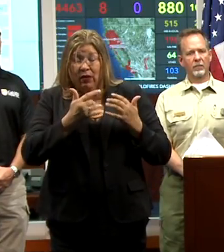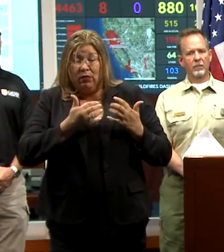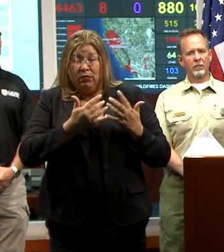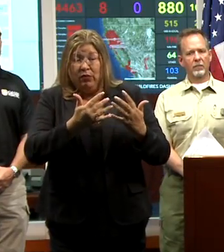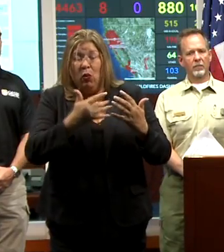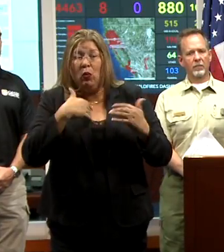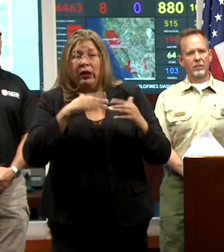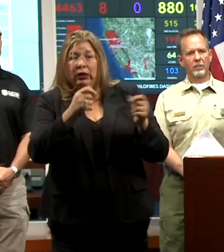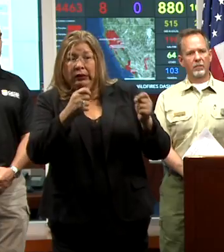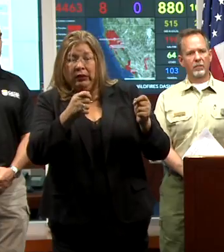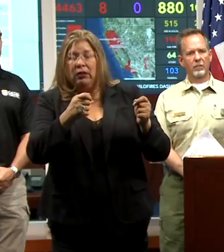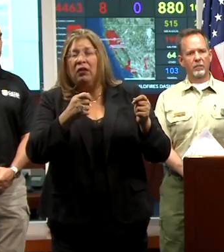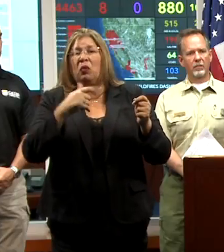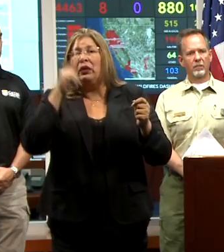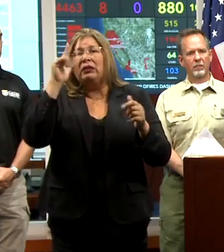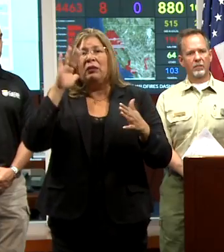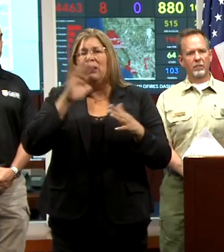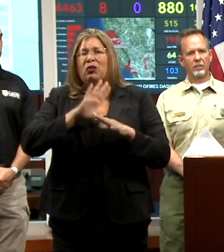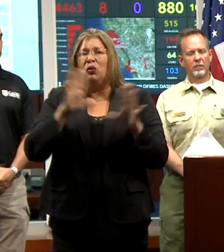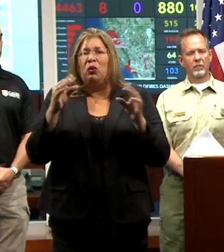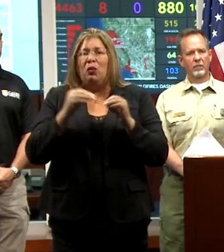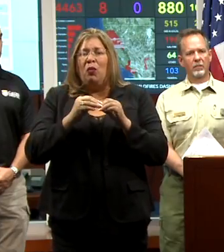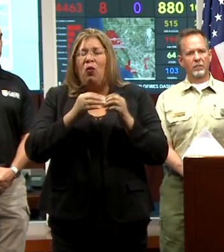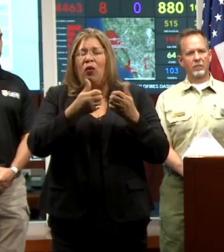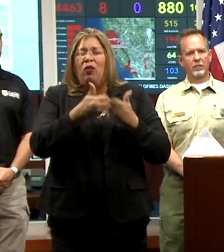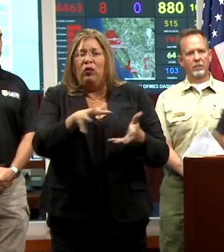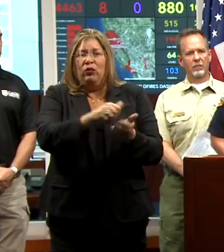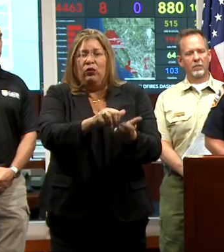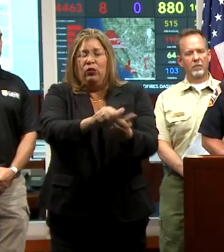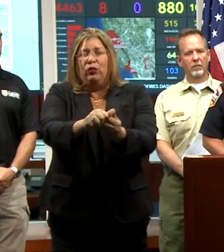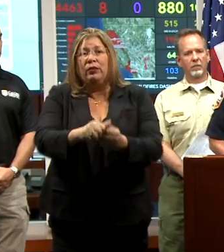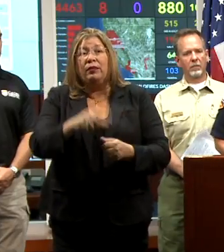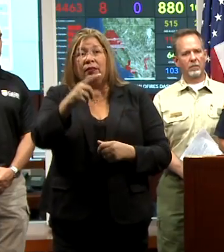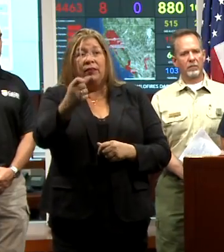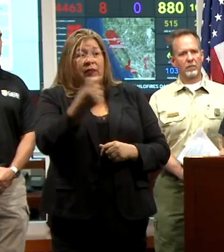are not anticipating any additional loss of structures.